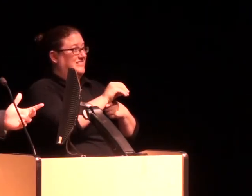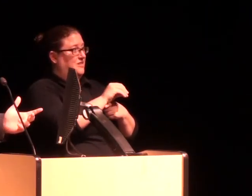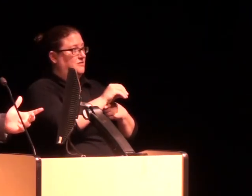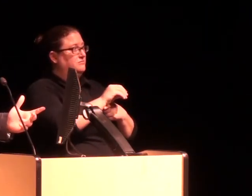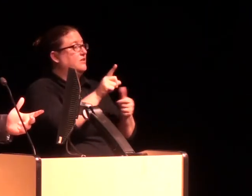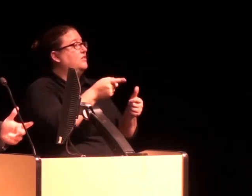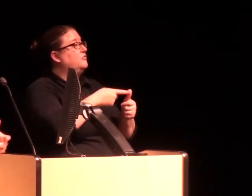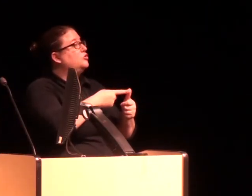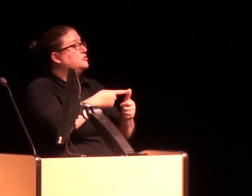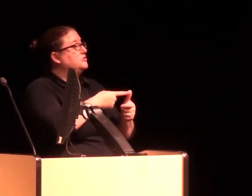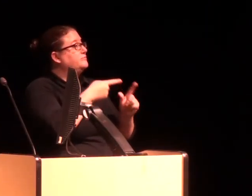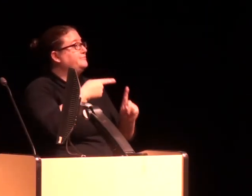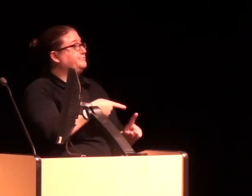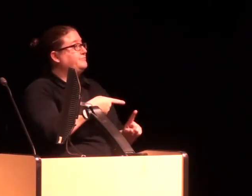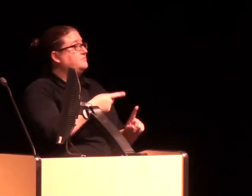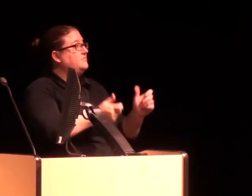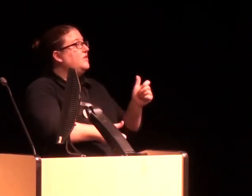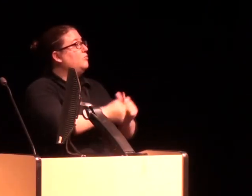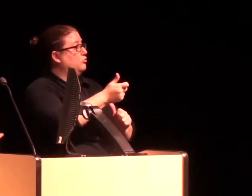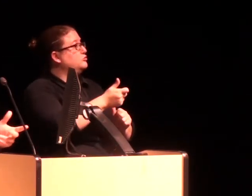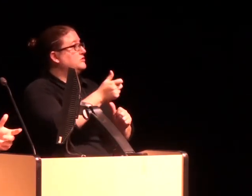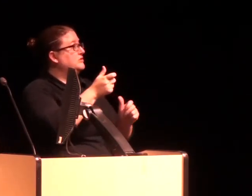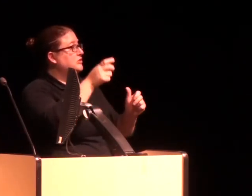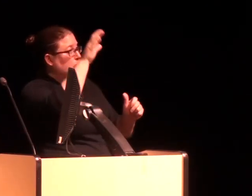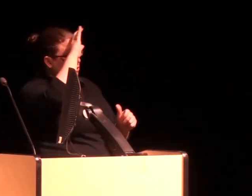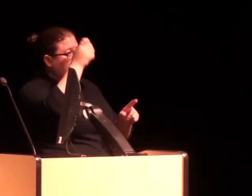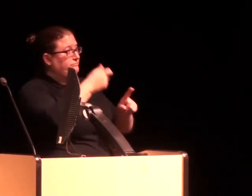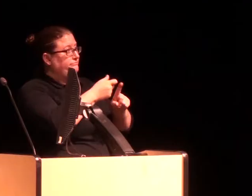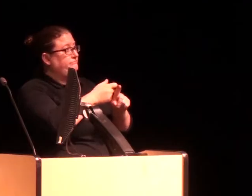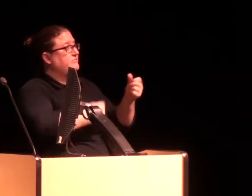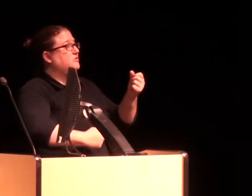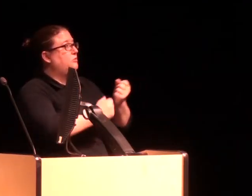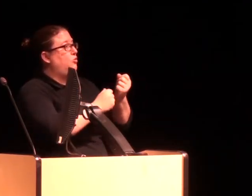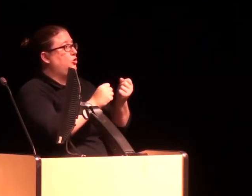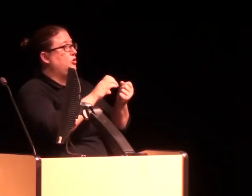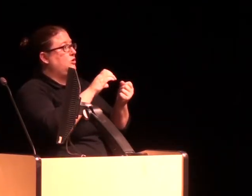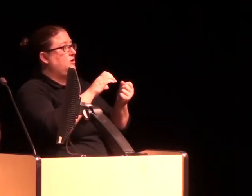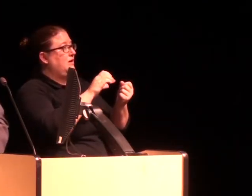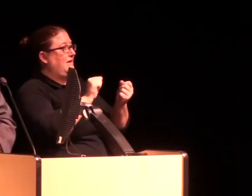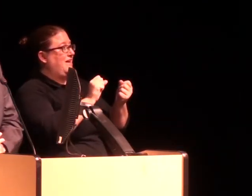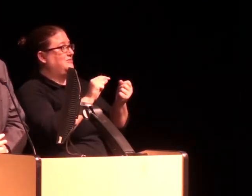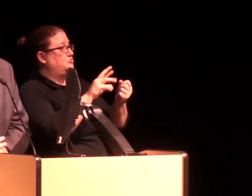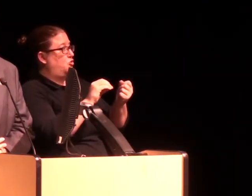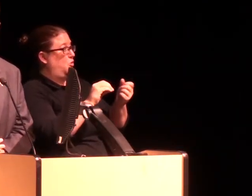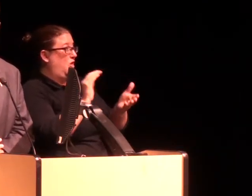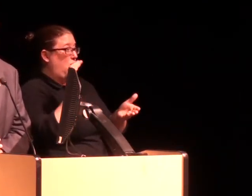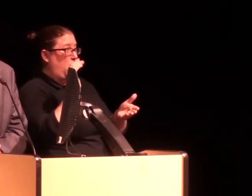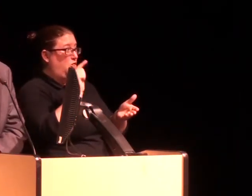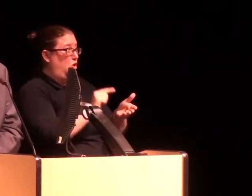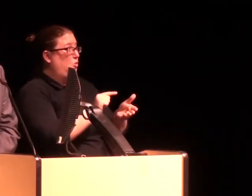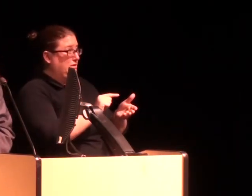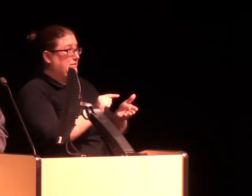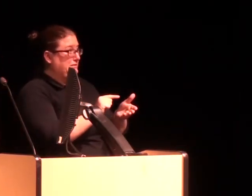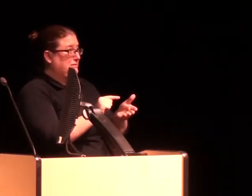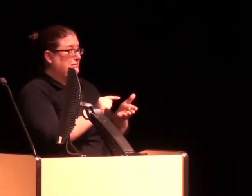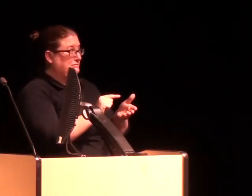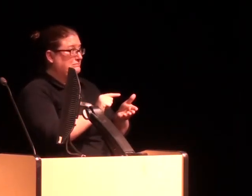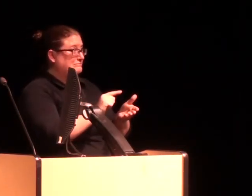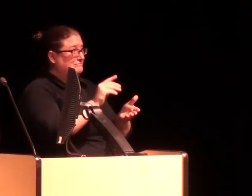"The majority of Cubans support Castro. The lowest estimate I have seen is 50%. 50% is very good, by the